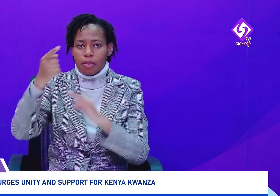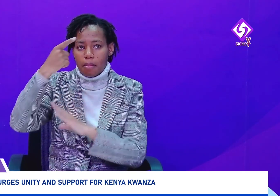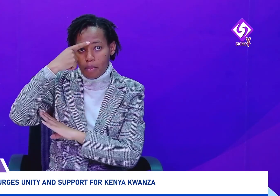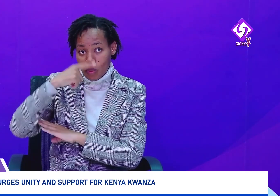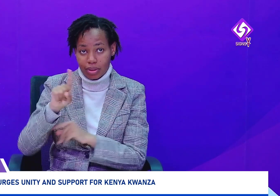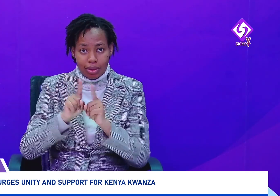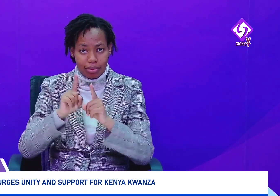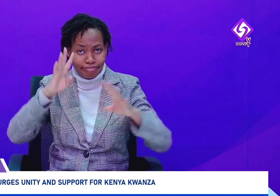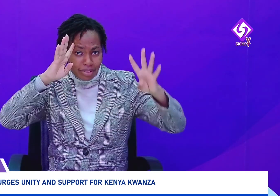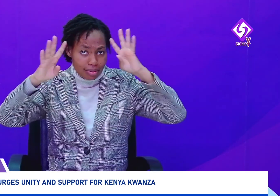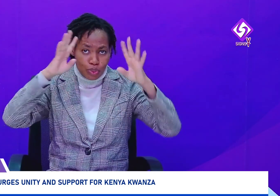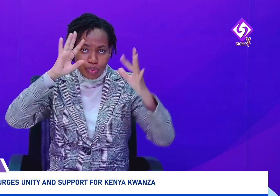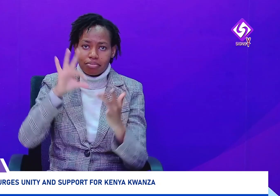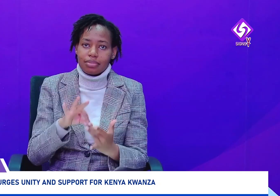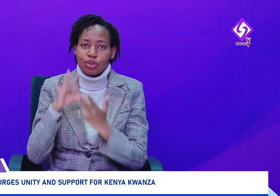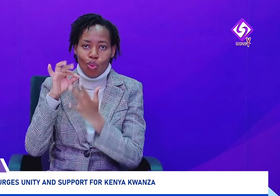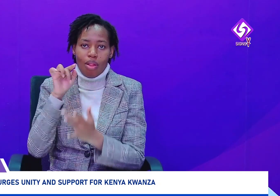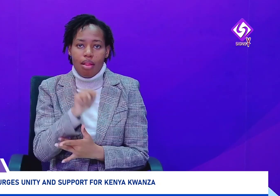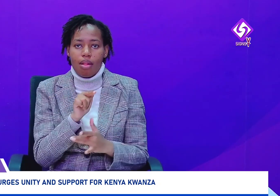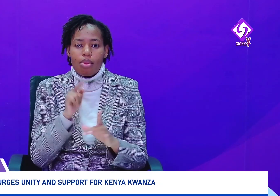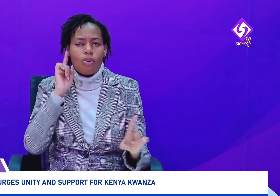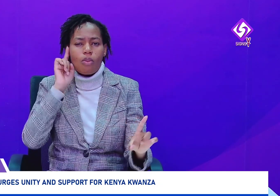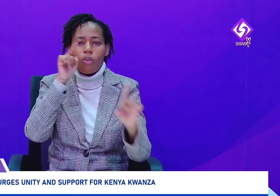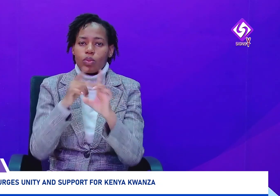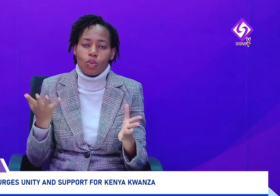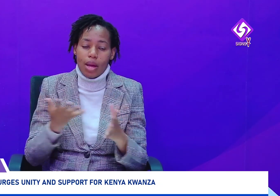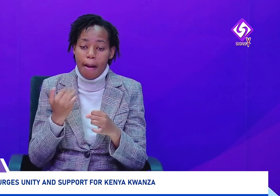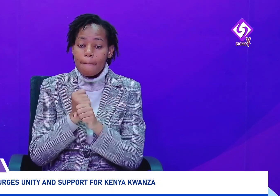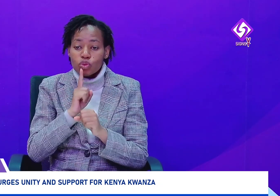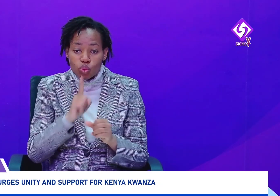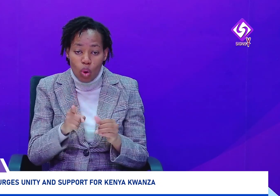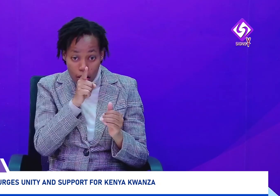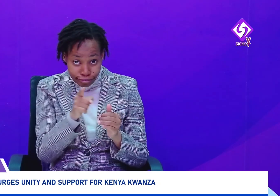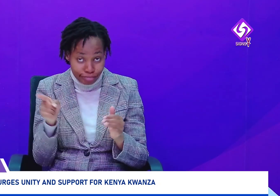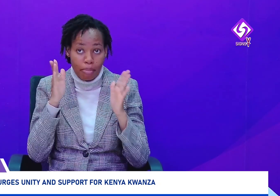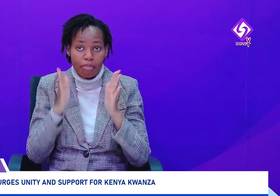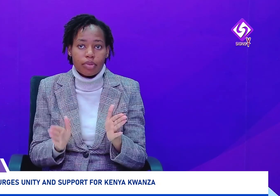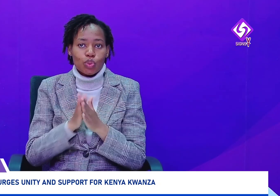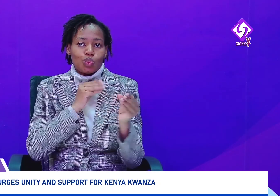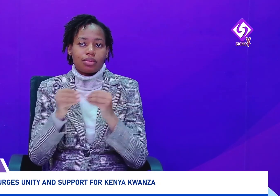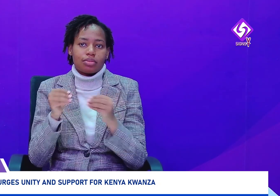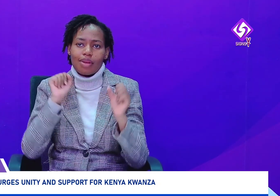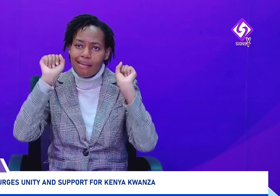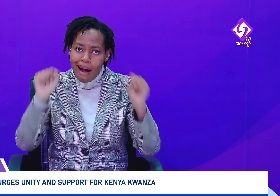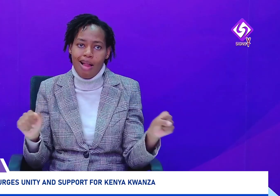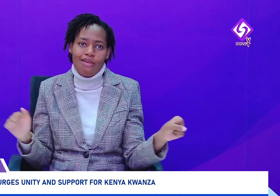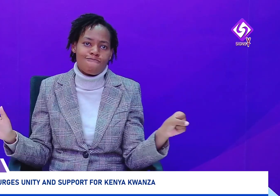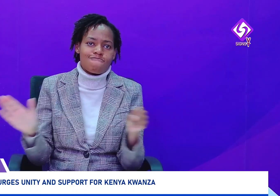Governor Barasa stated that his administration is actively implementing policies and